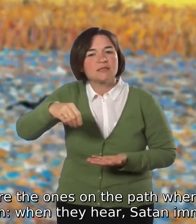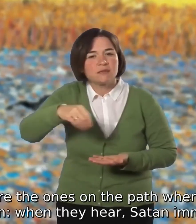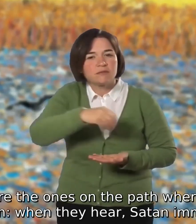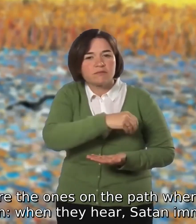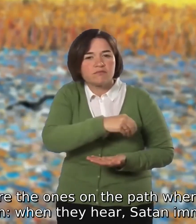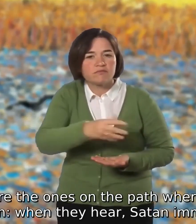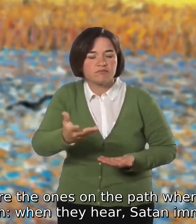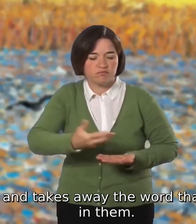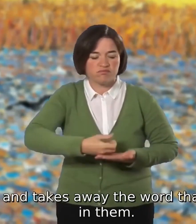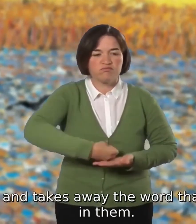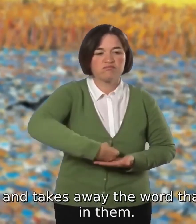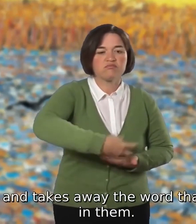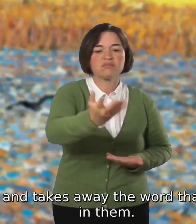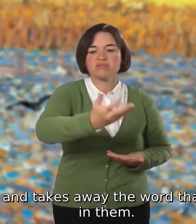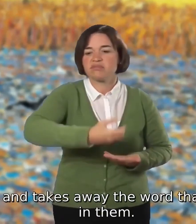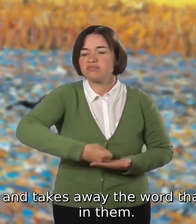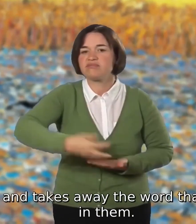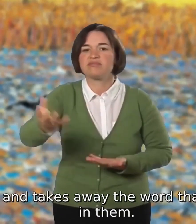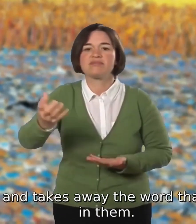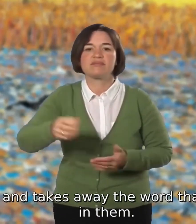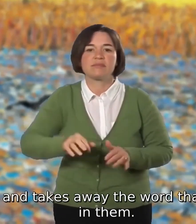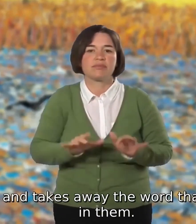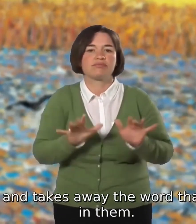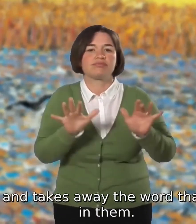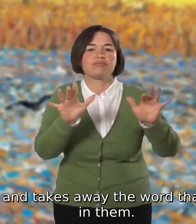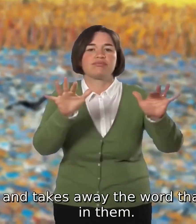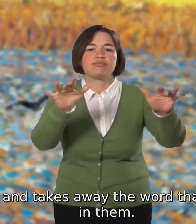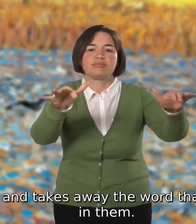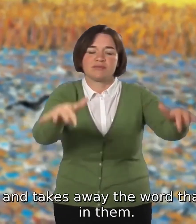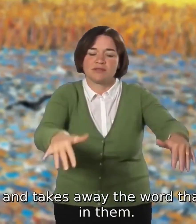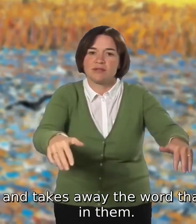Satan immediately comes and takes away the word that is sown in them.